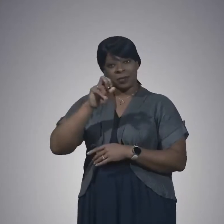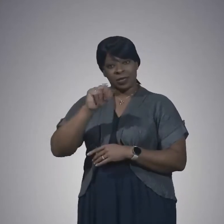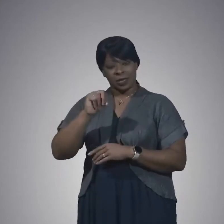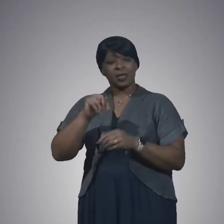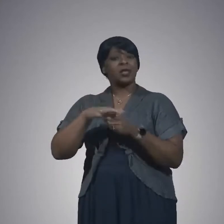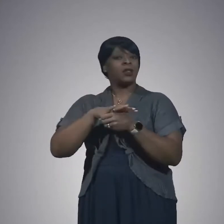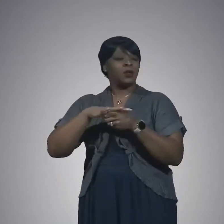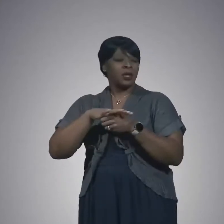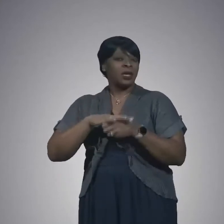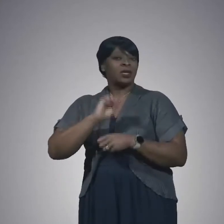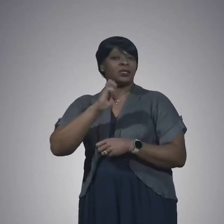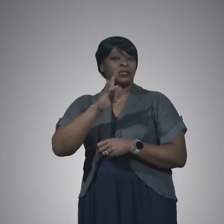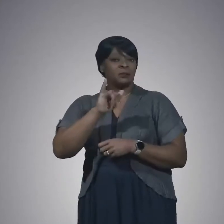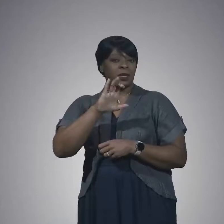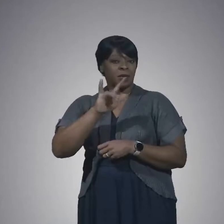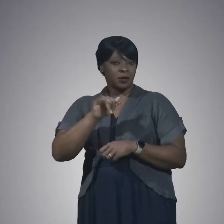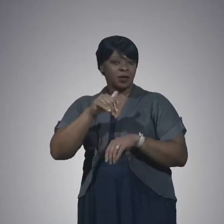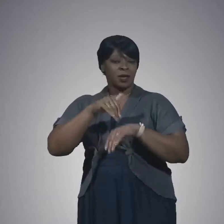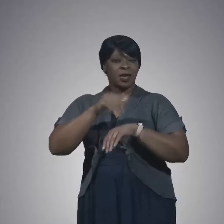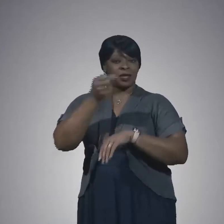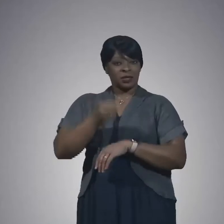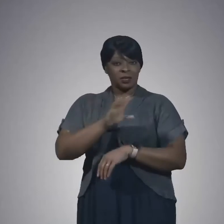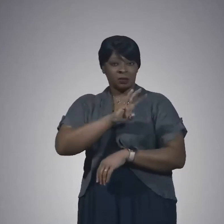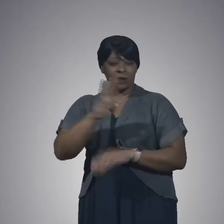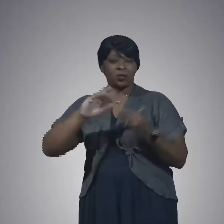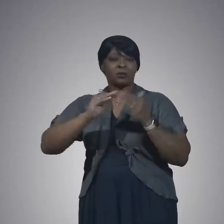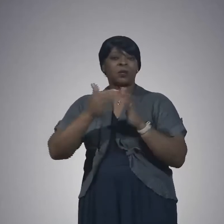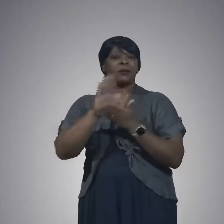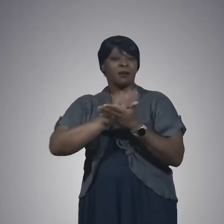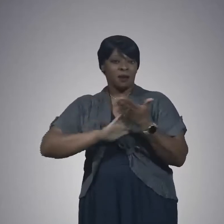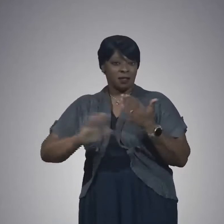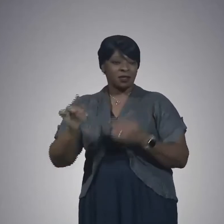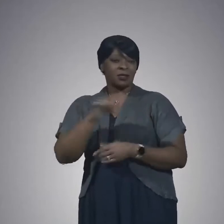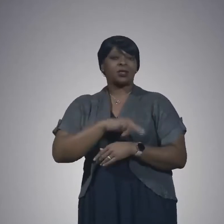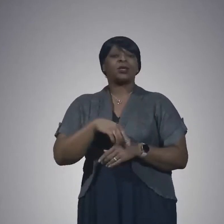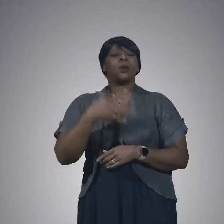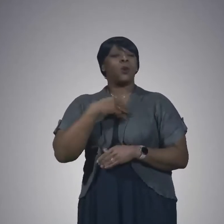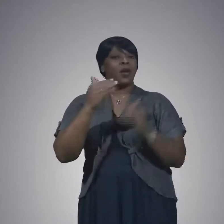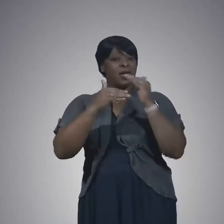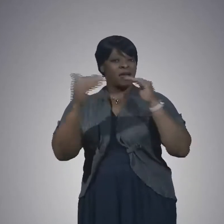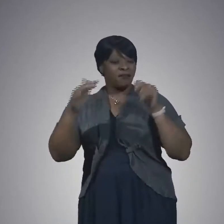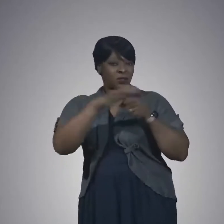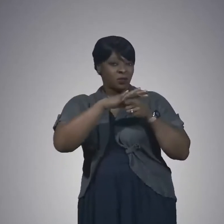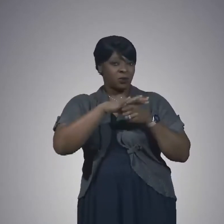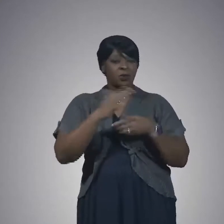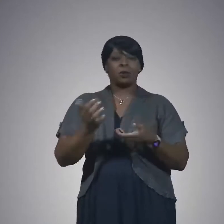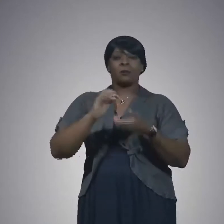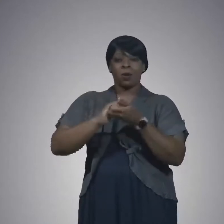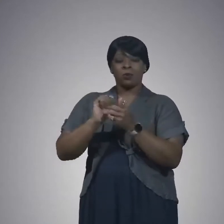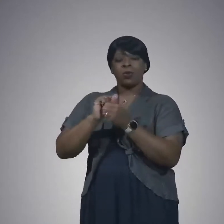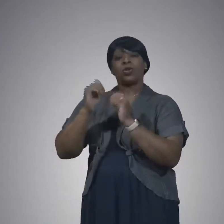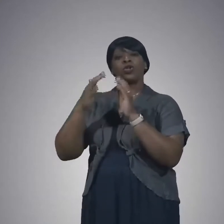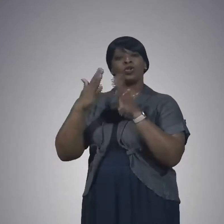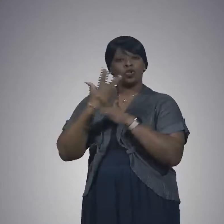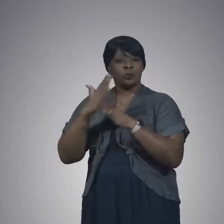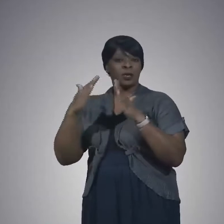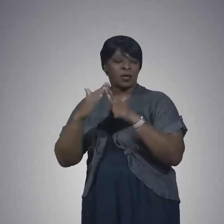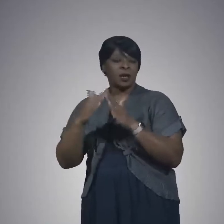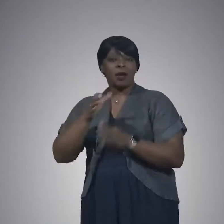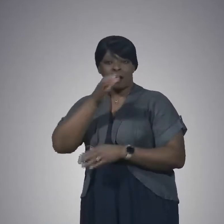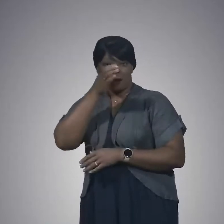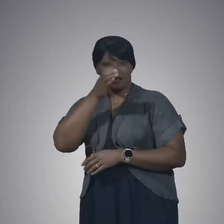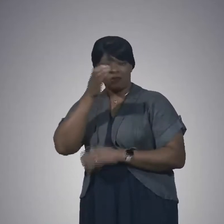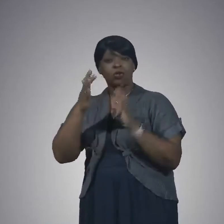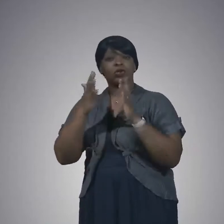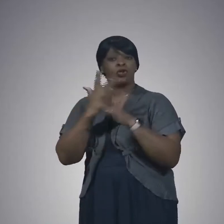Shelby County, and our partners at Southwest Tennessee Community College down in Whitehaven, and our partners at Germantown and Collierville out at Germantown